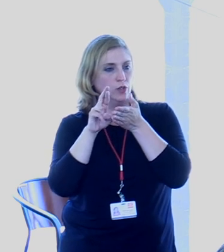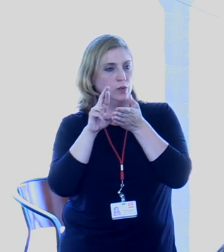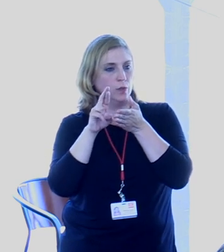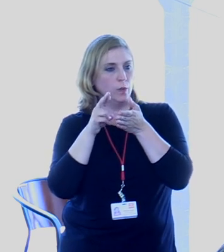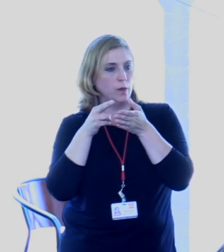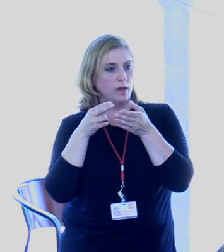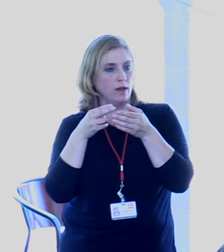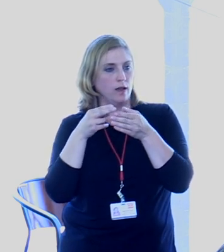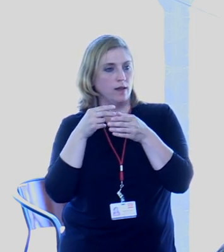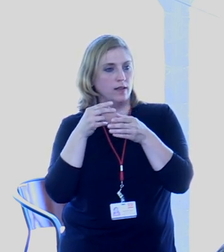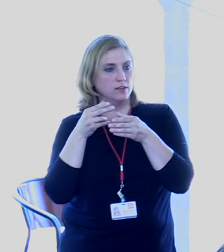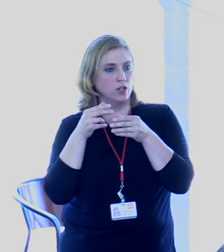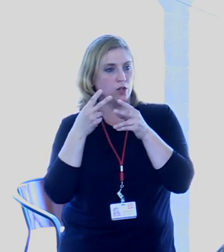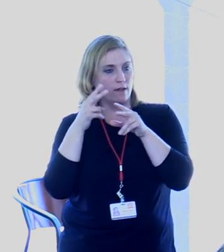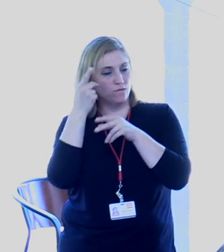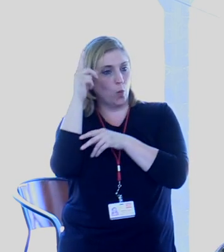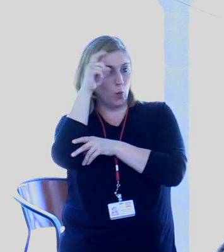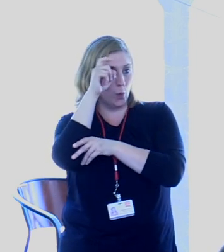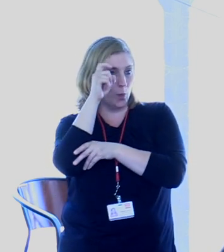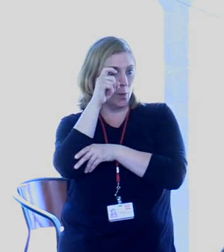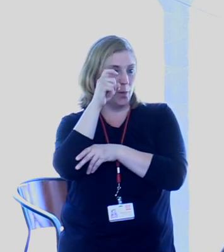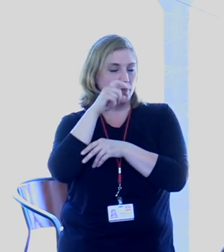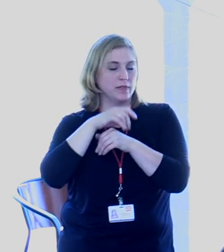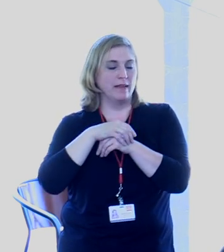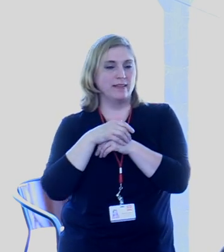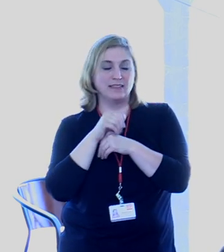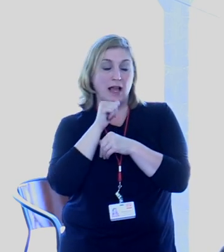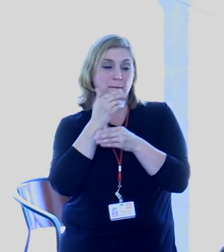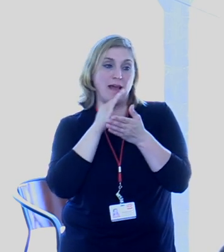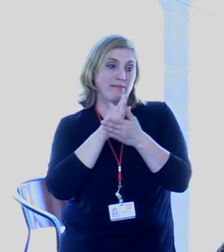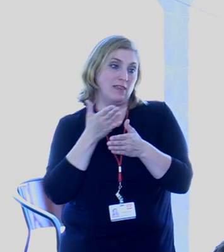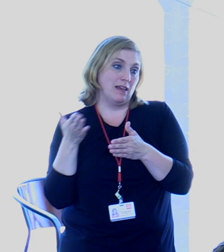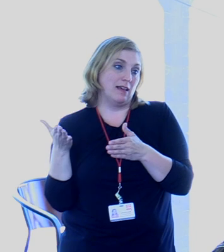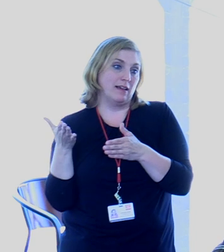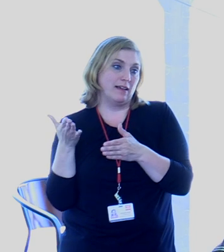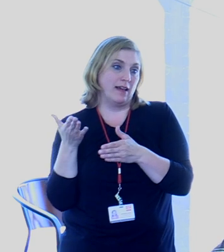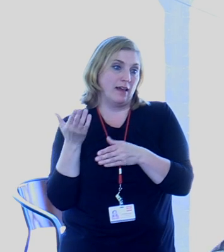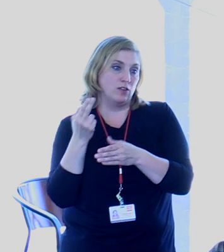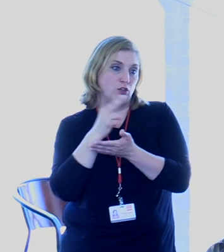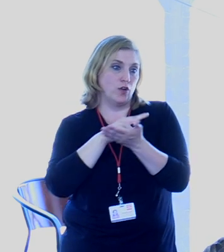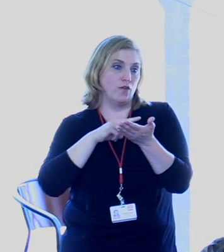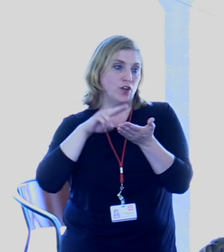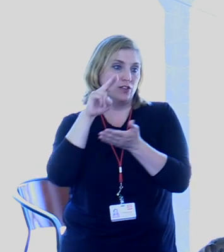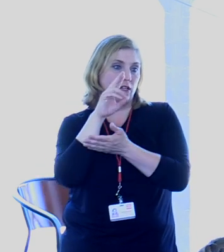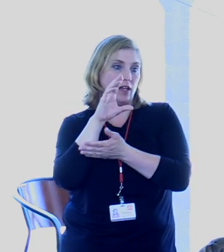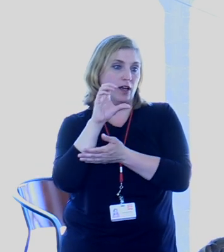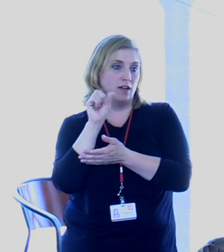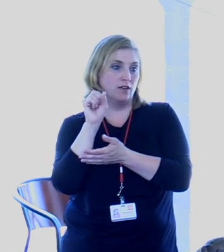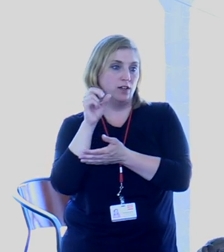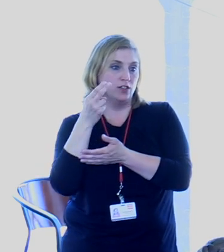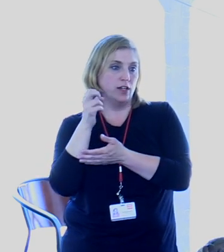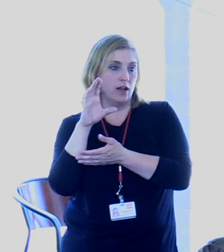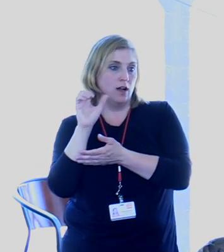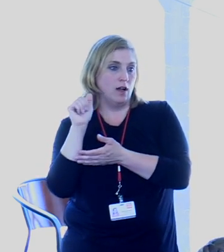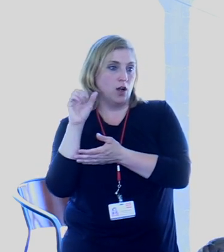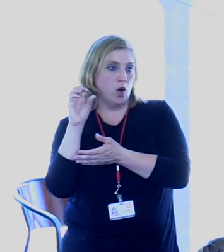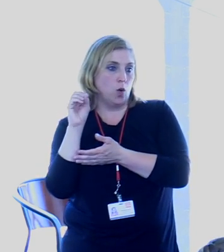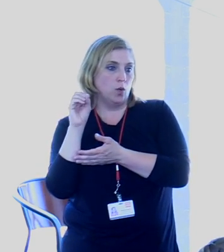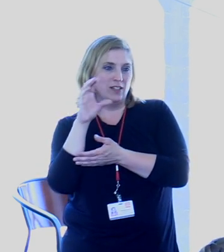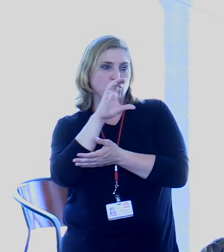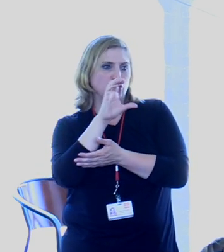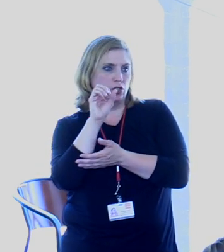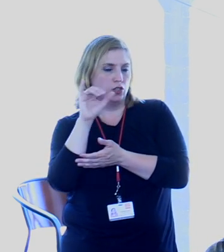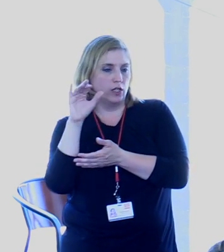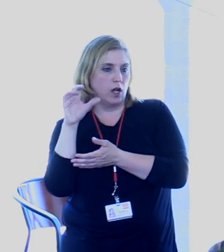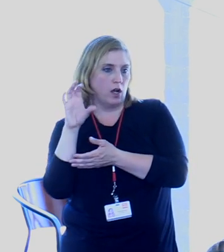is pursuing wisdom. This is not a bad thing in itself. At the University of Chicago, there is an enormous center for